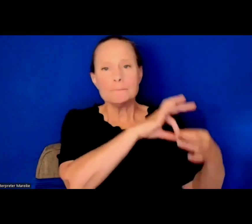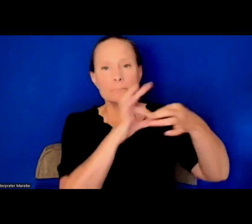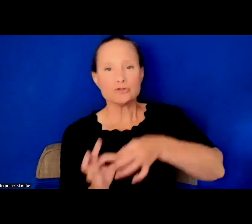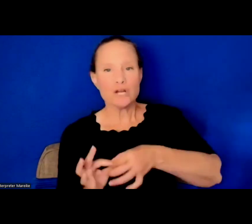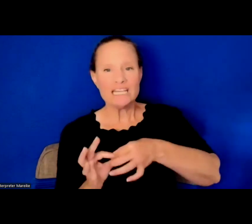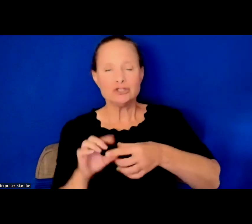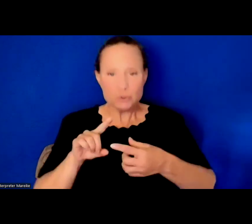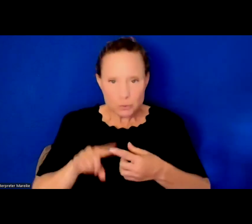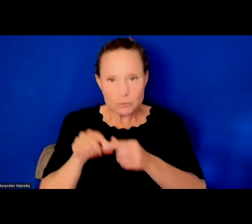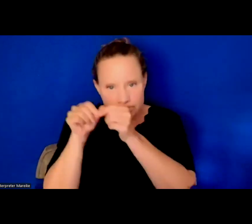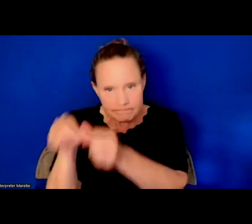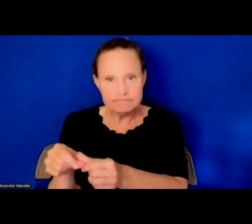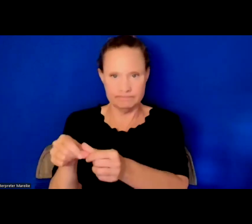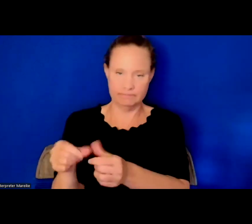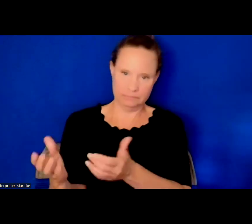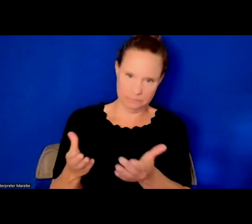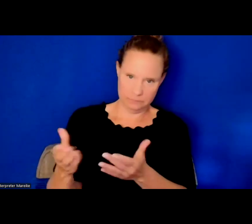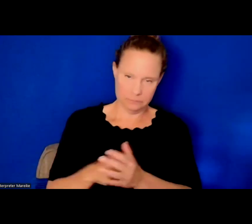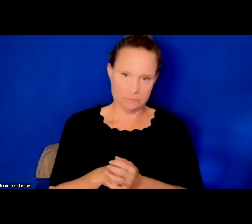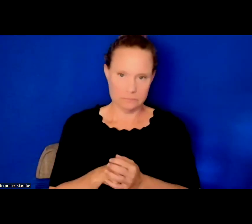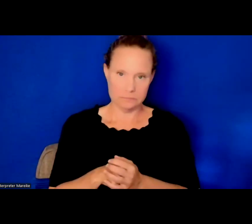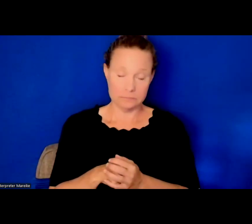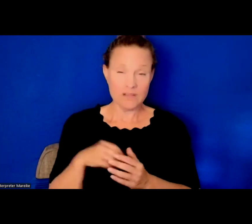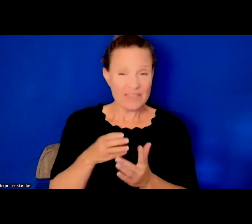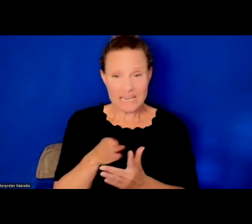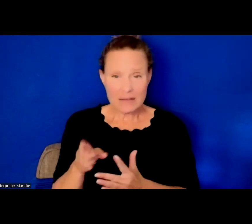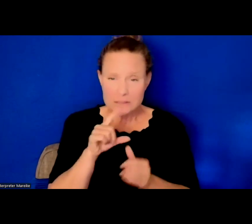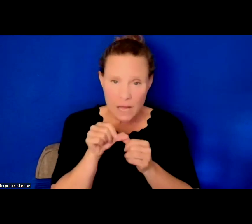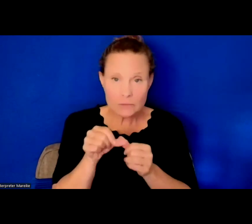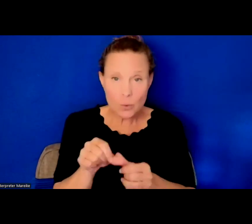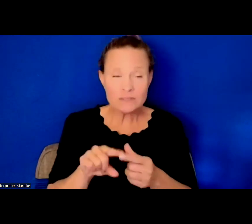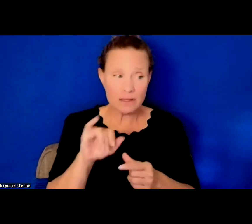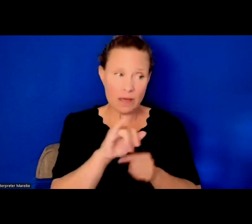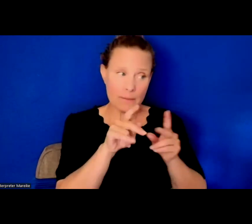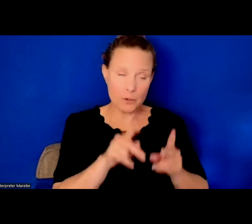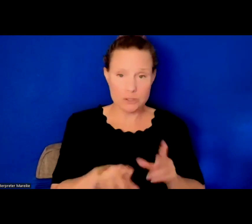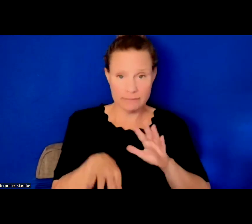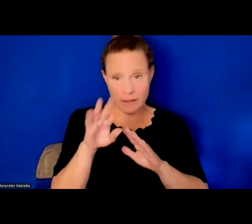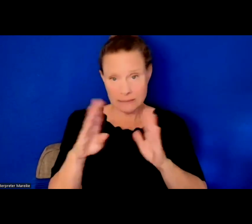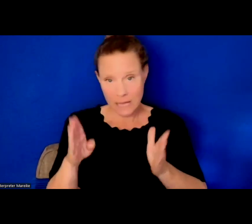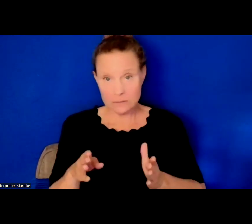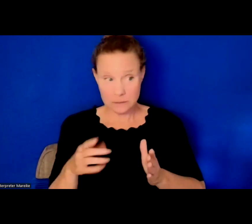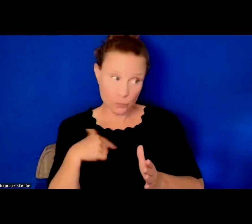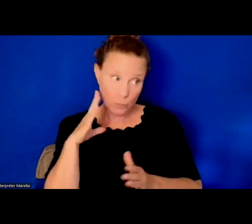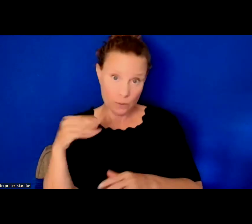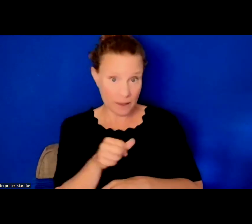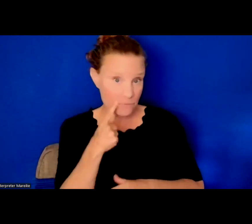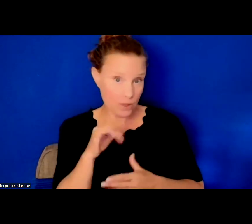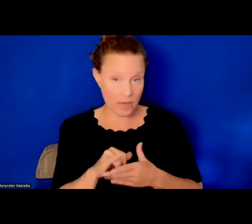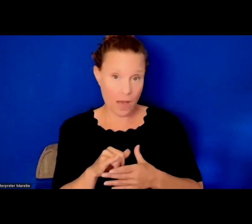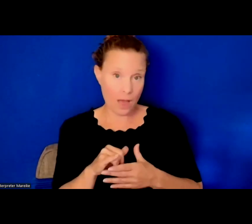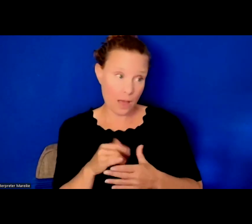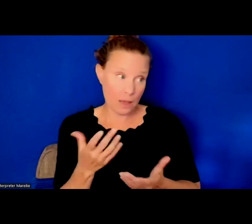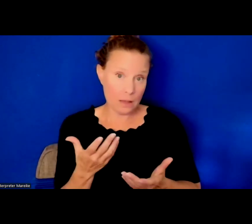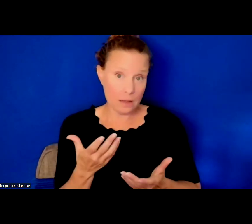it is ongoing until the person finds housing. So we'll pay for the housing navigation, and that can keep getting renewed as